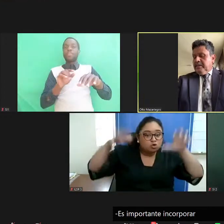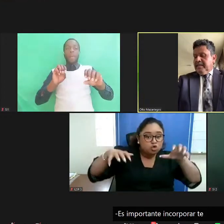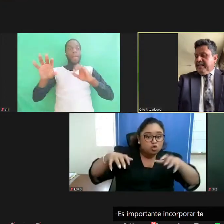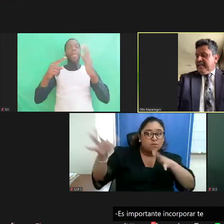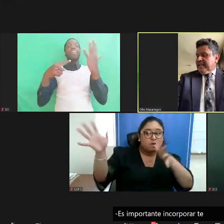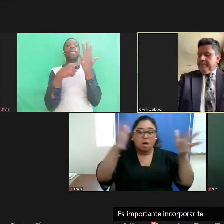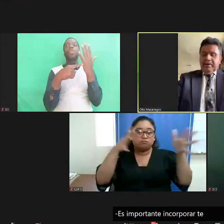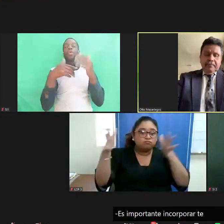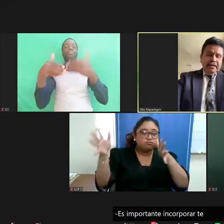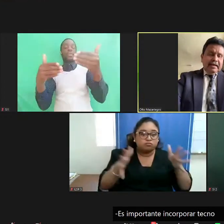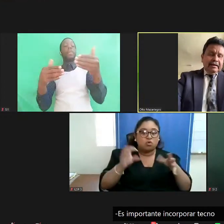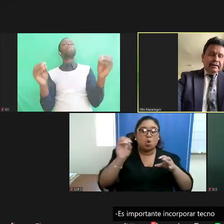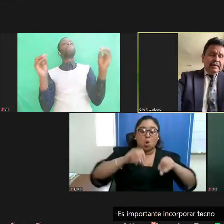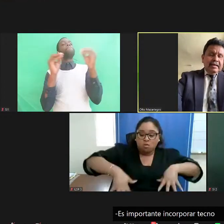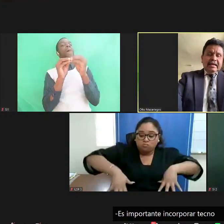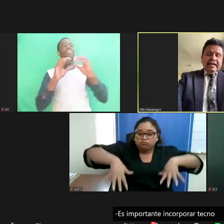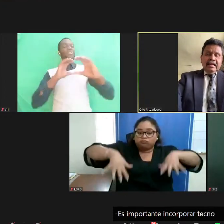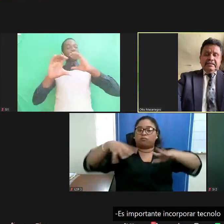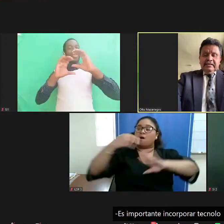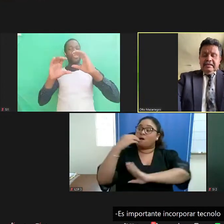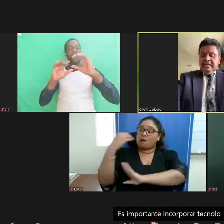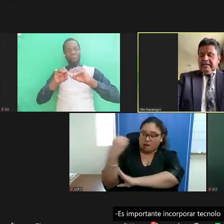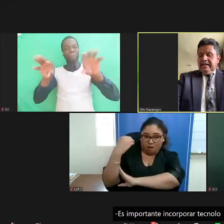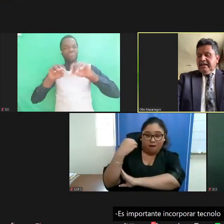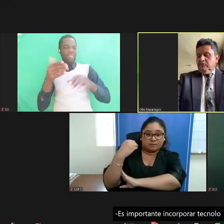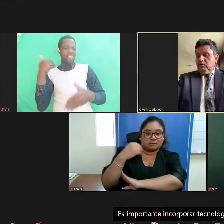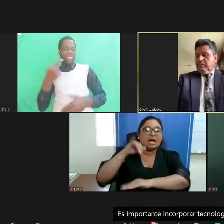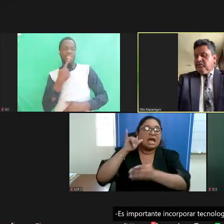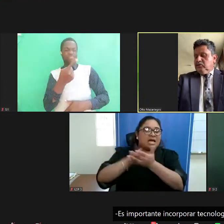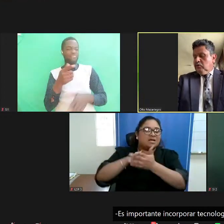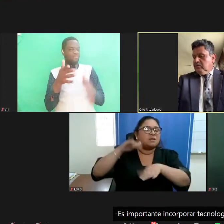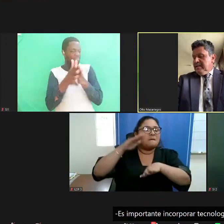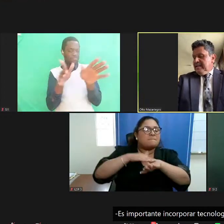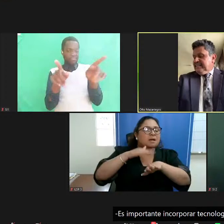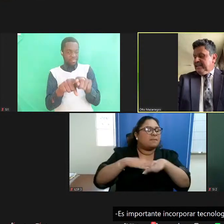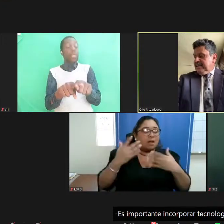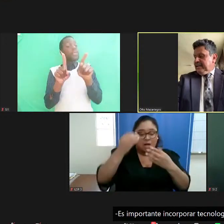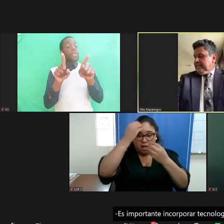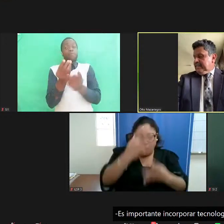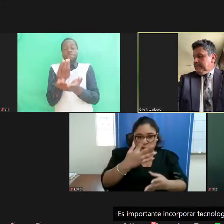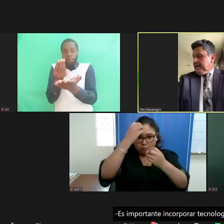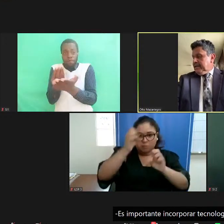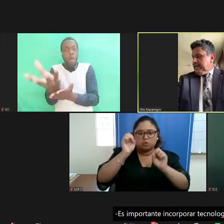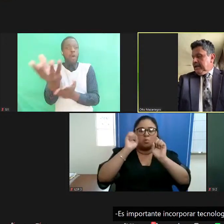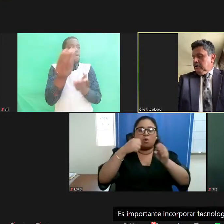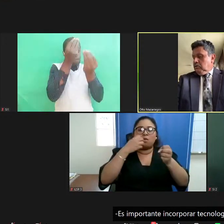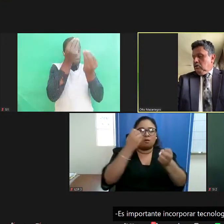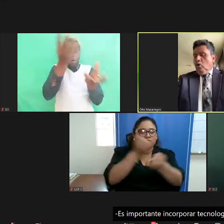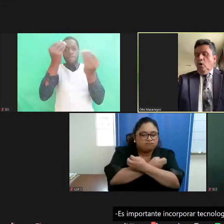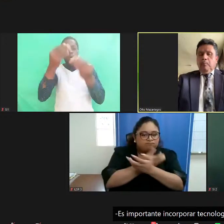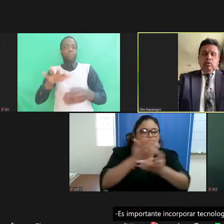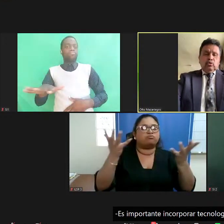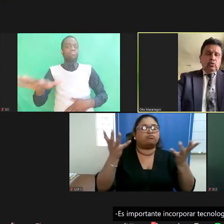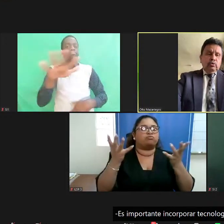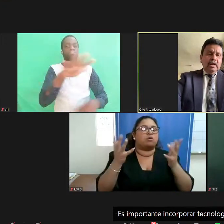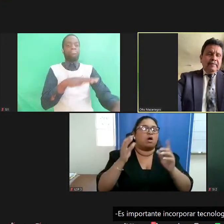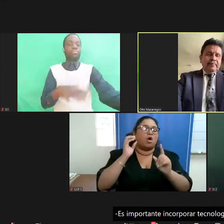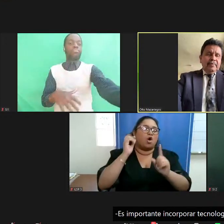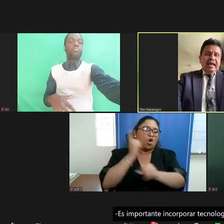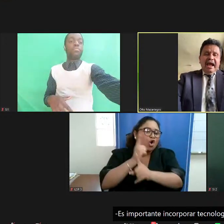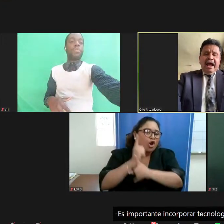communications as it was done before that will enable for the information